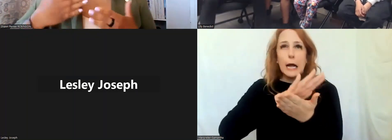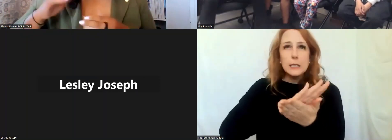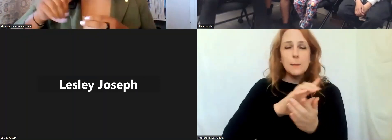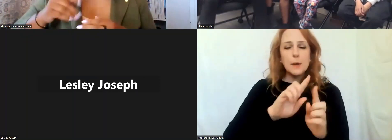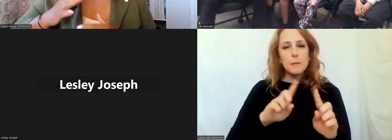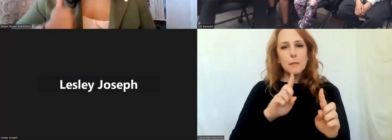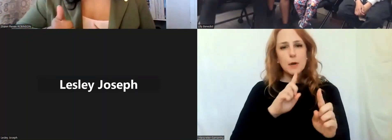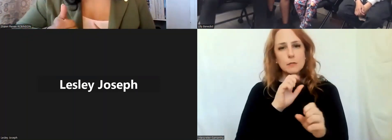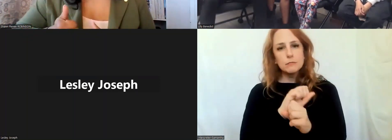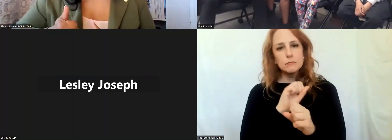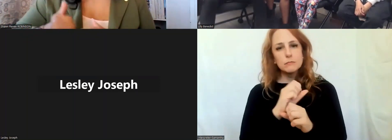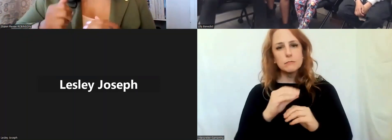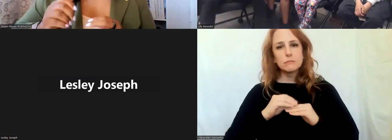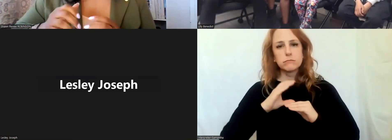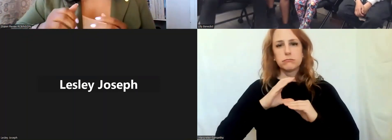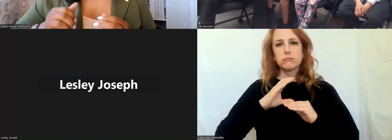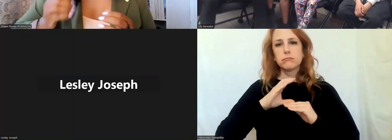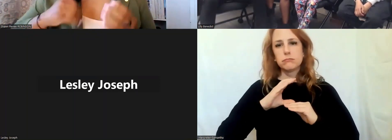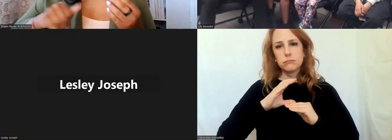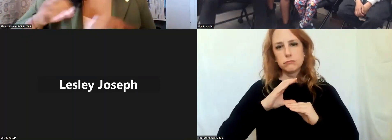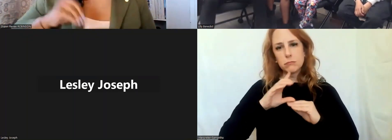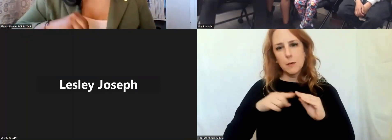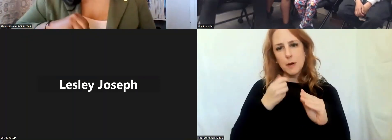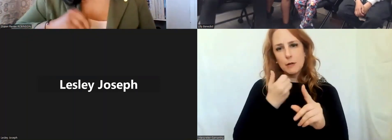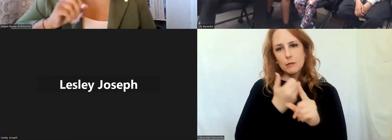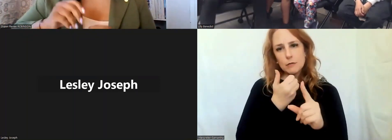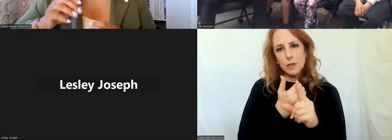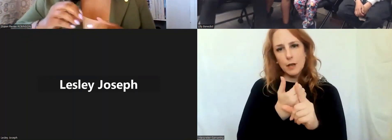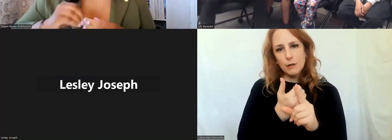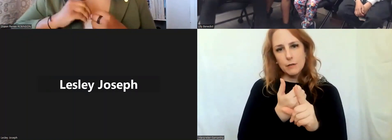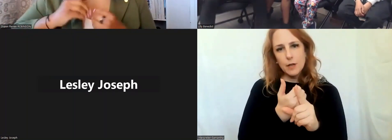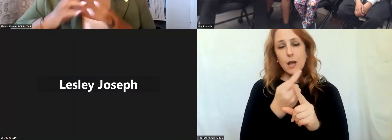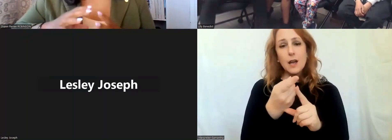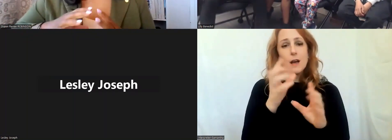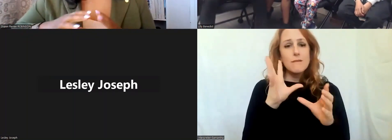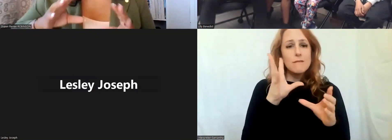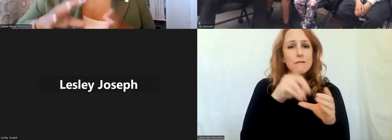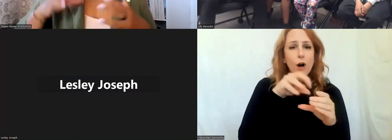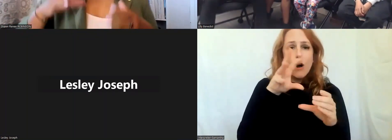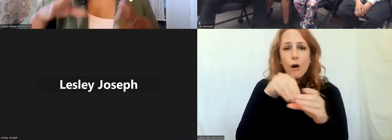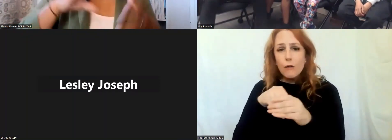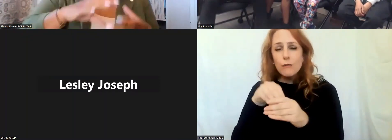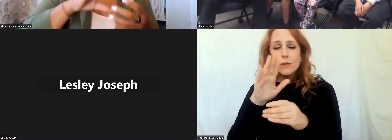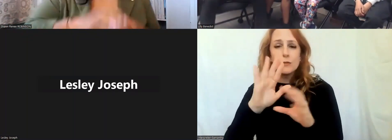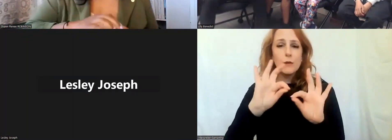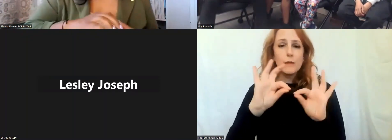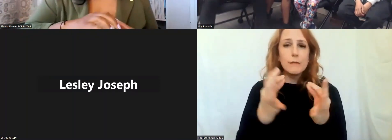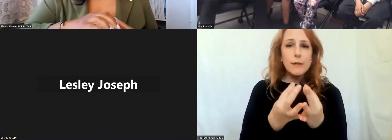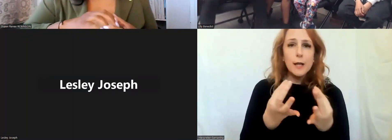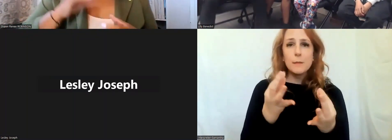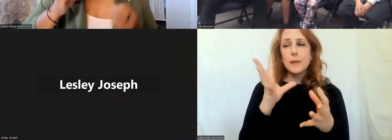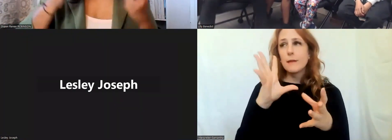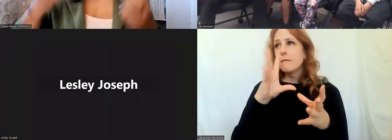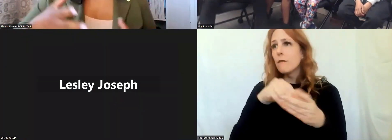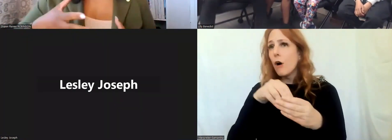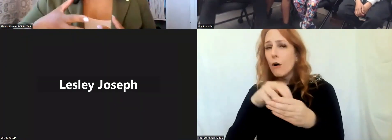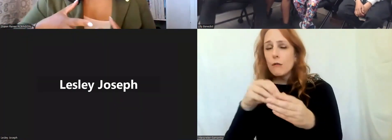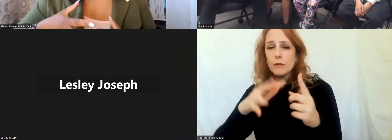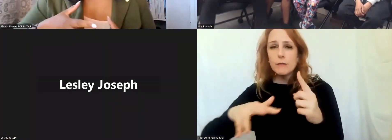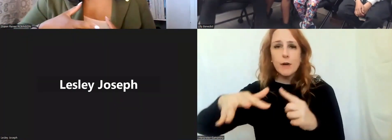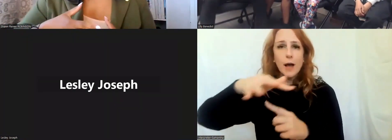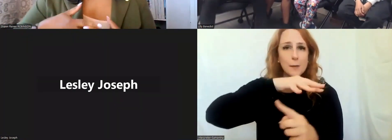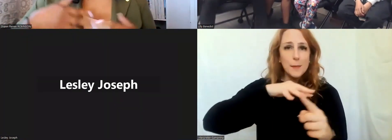really good about yourselves, to be involved in your own families or in your own environment, and to